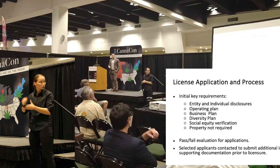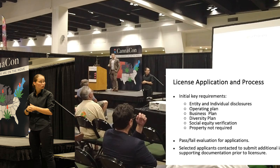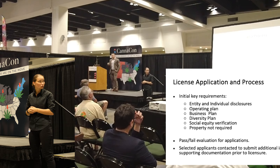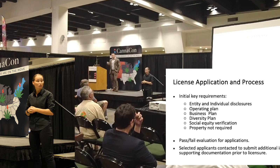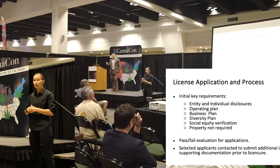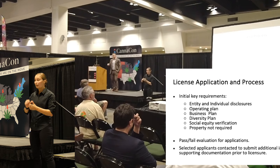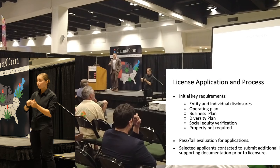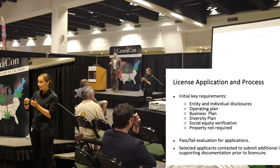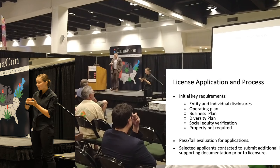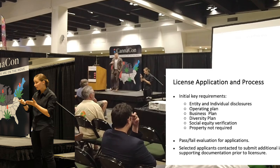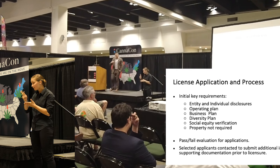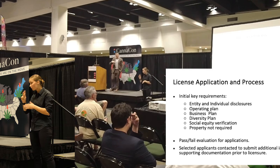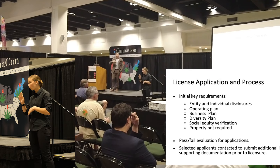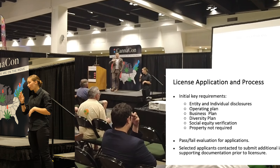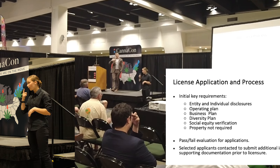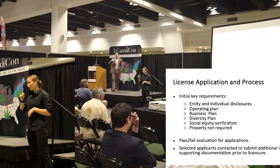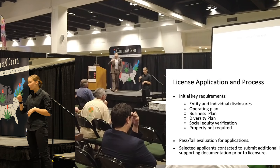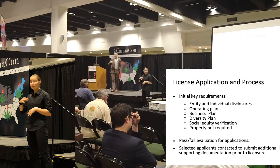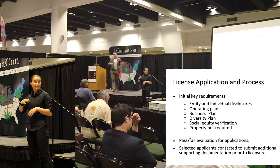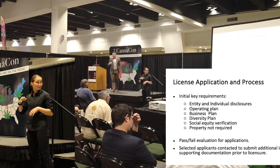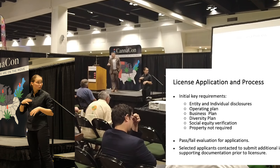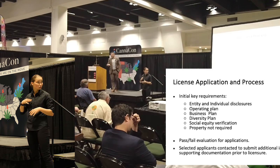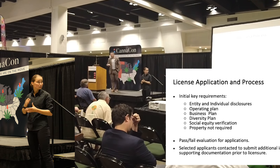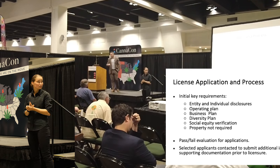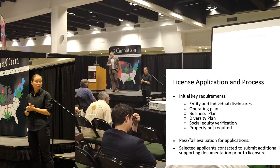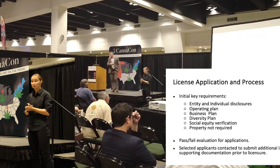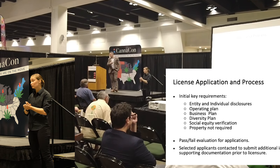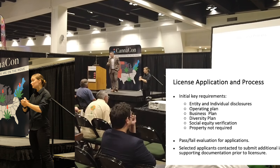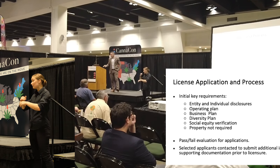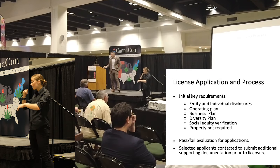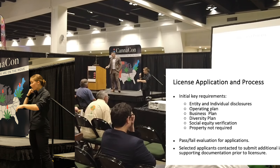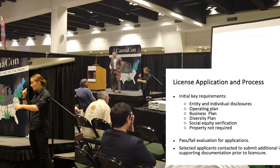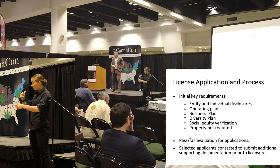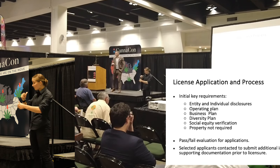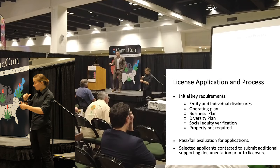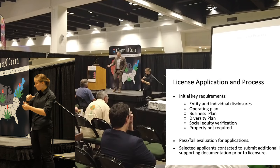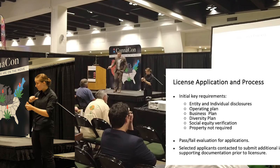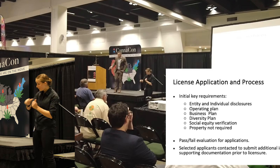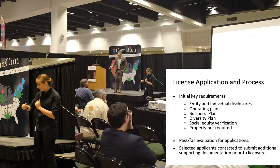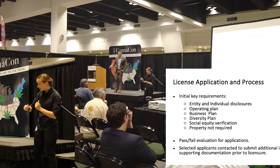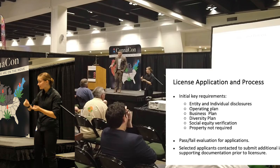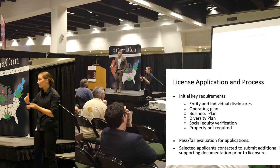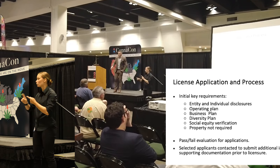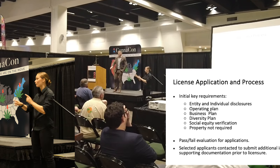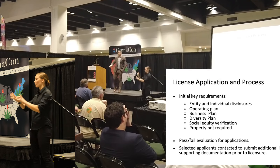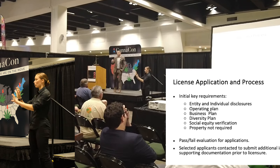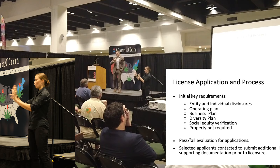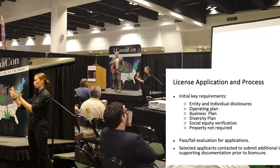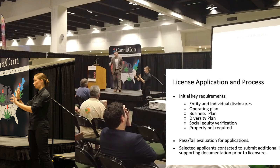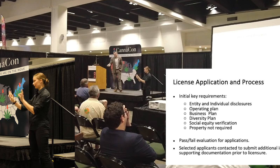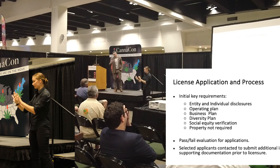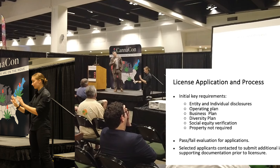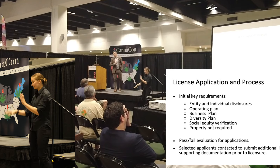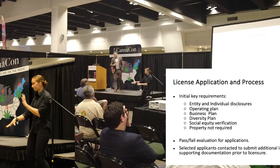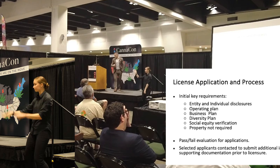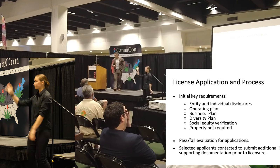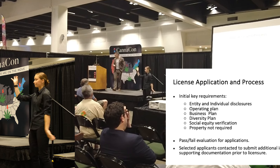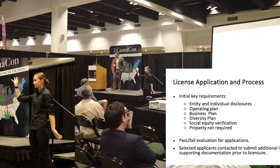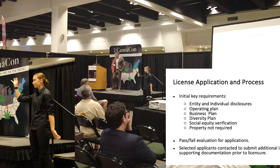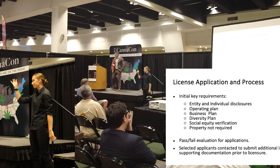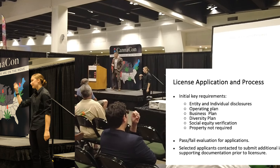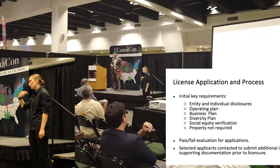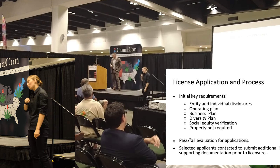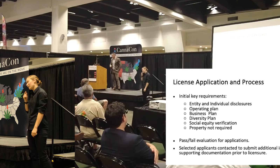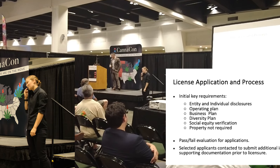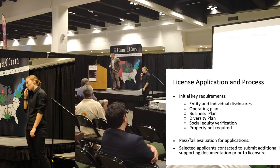for applications, and then once those sort of pass the pass-fail muster, they go into a lottery, right, and they get drawn, right? We were all familiar with